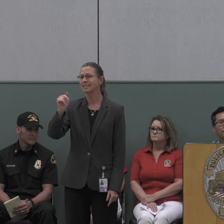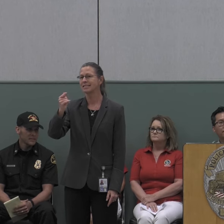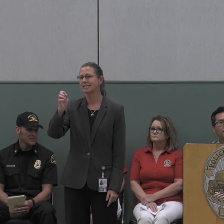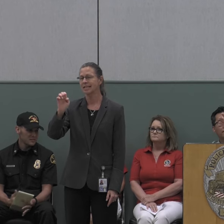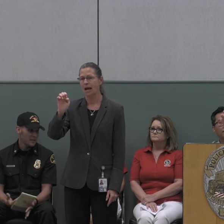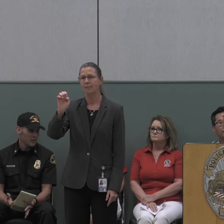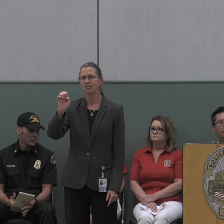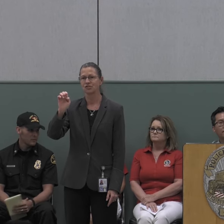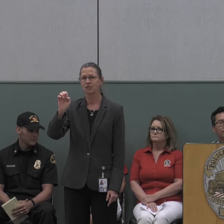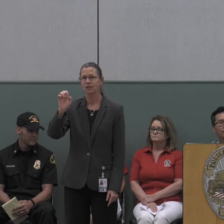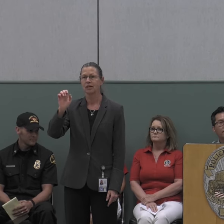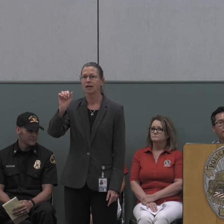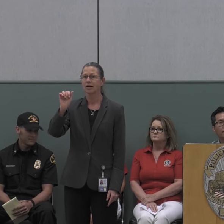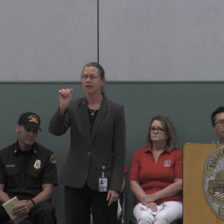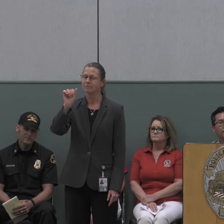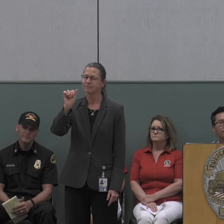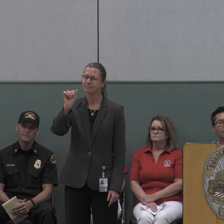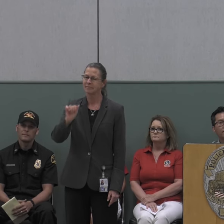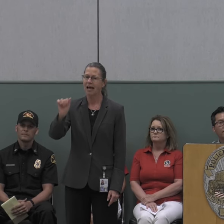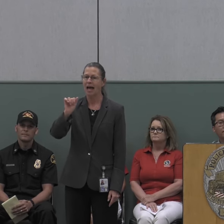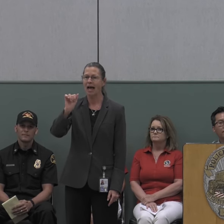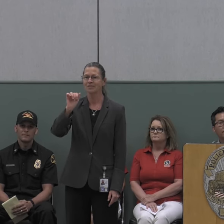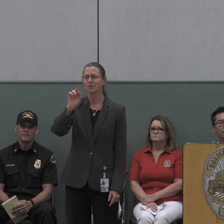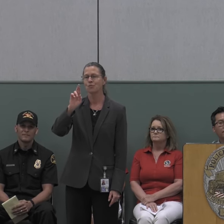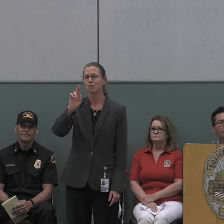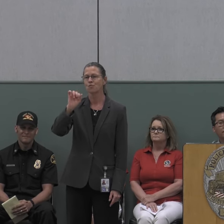quakedamage@ridgecrest-ca.gov. You don't have to remember this. I'll tell you later.